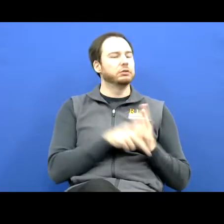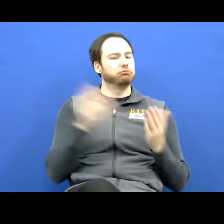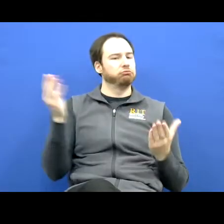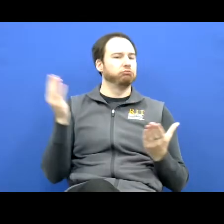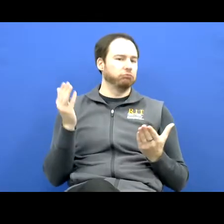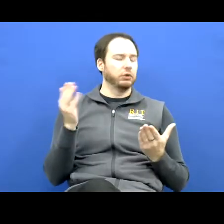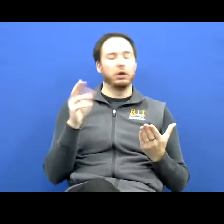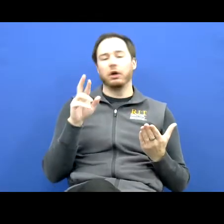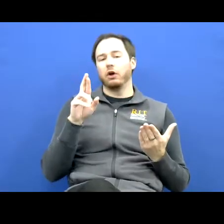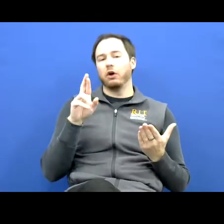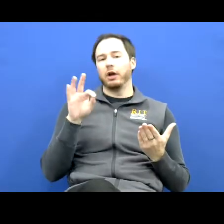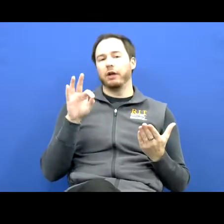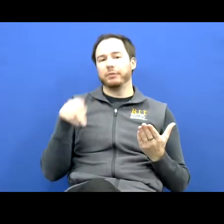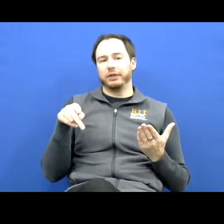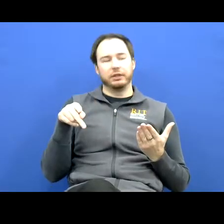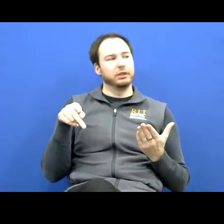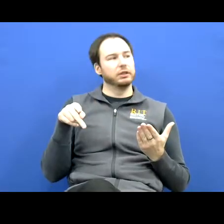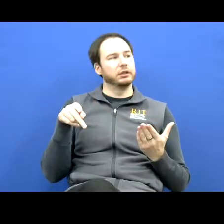the RFP